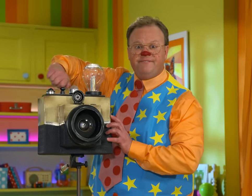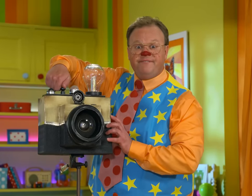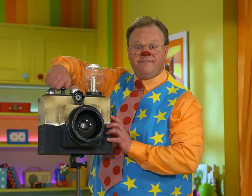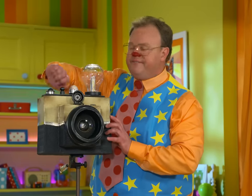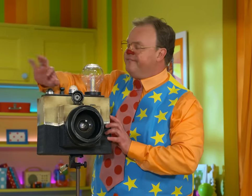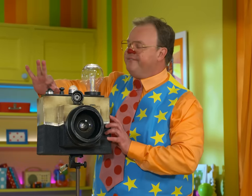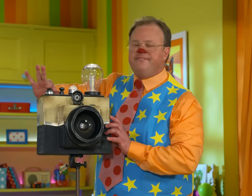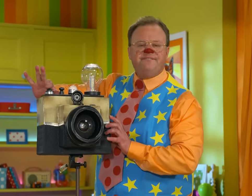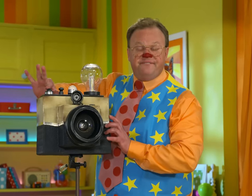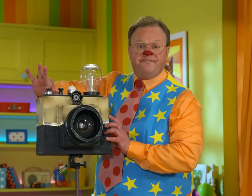Good luck, Teacher Tumble.